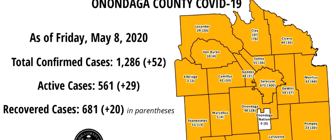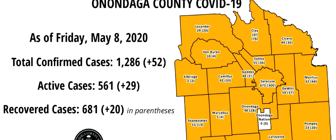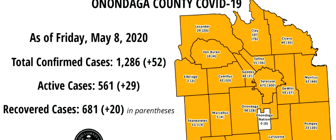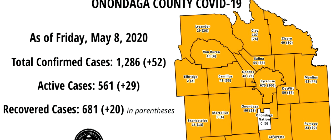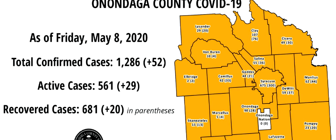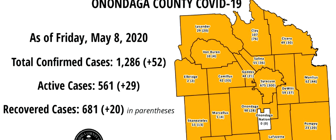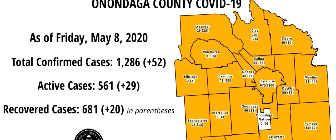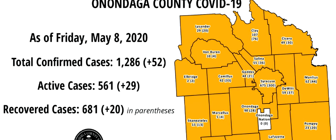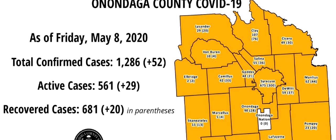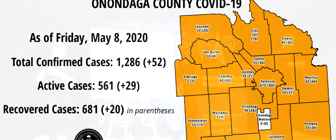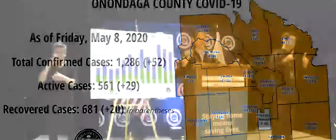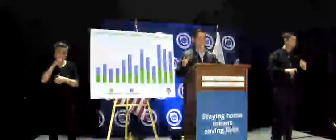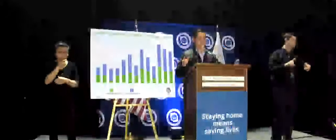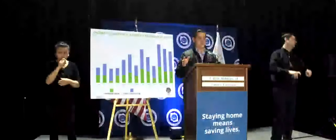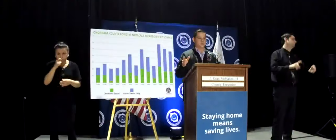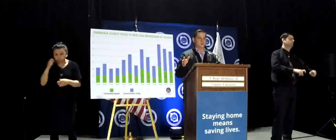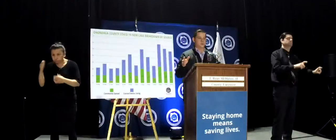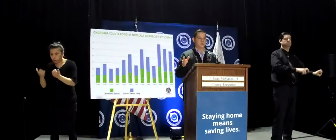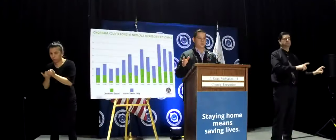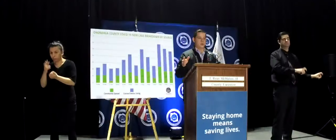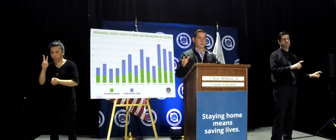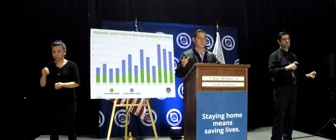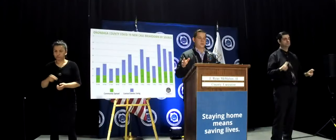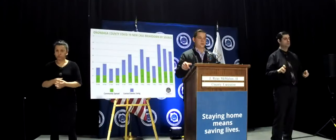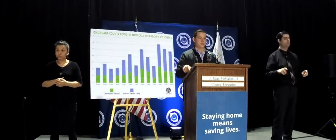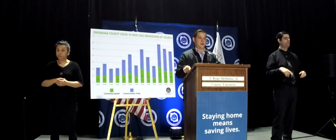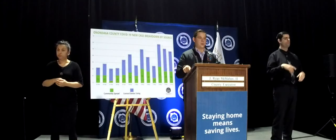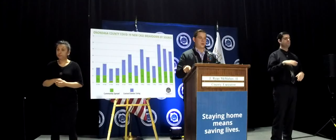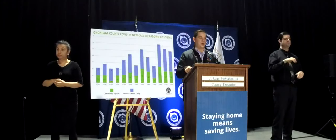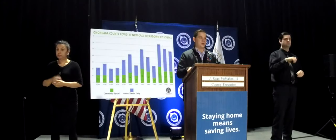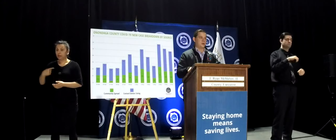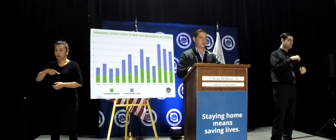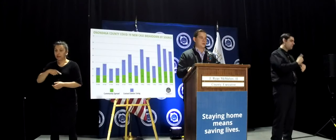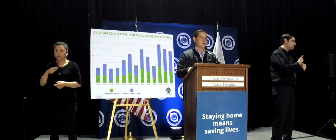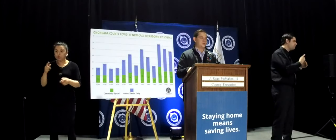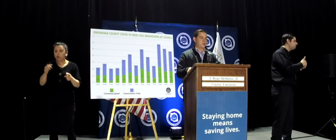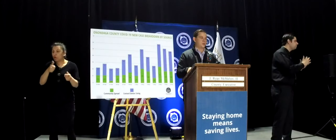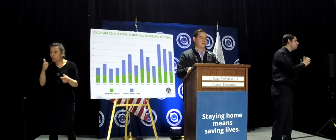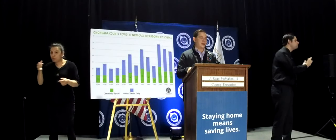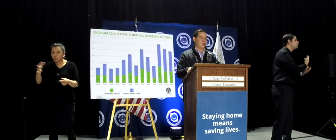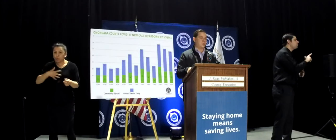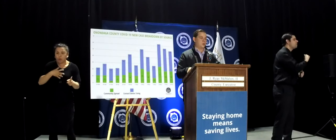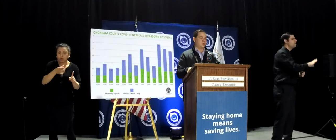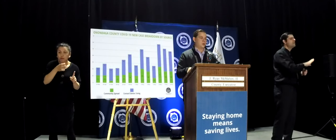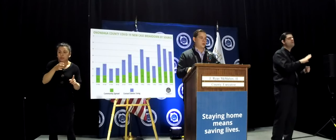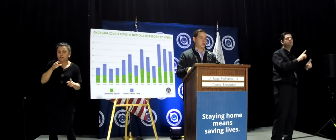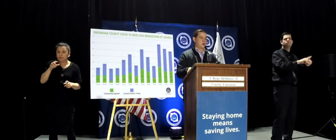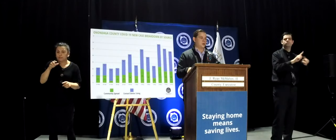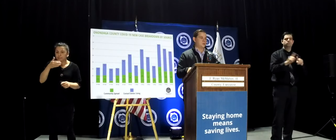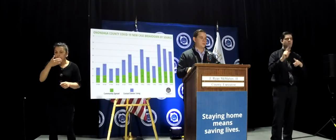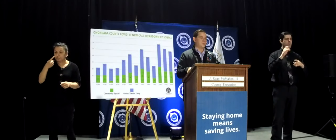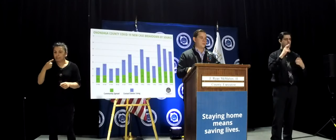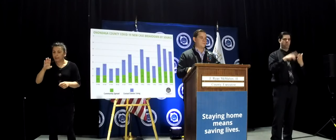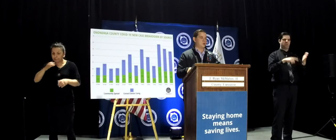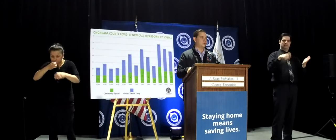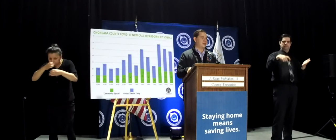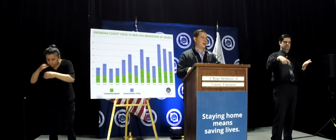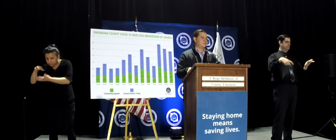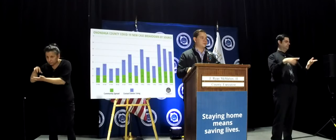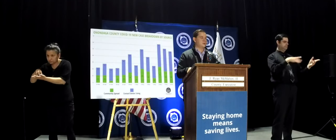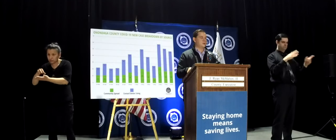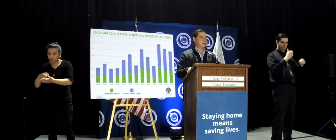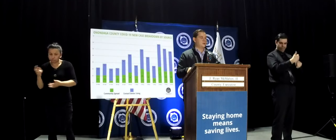on new labs as we need to make sure that we aren't slowing down